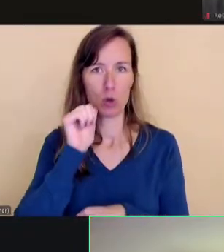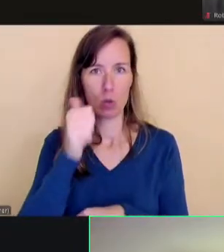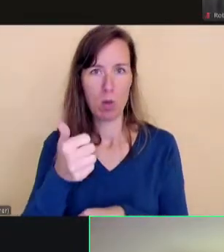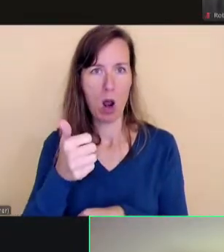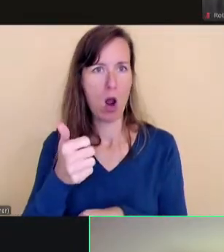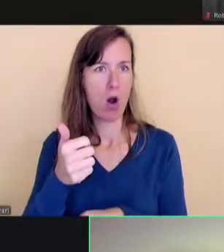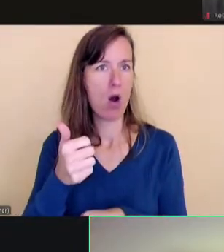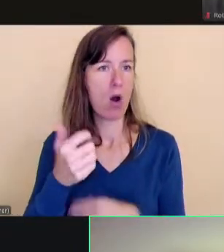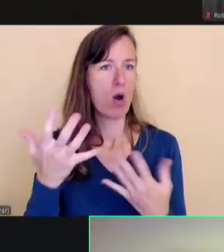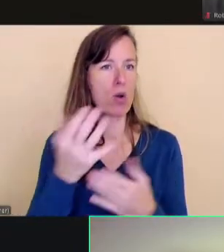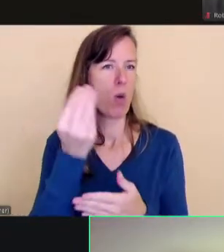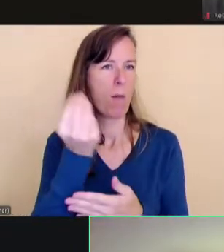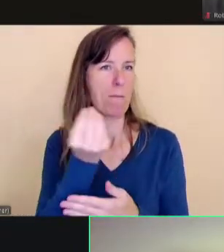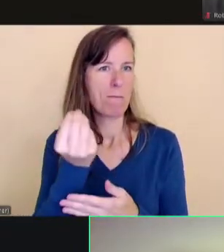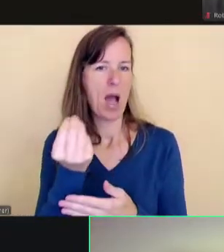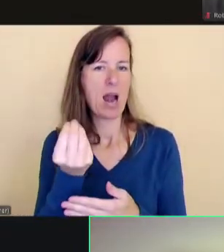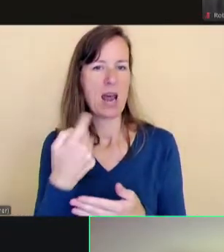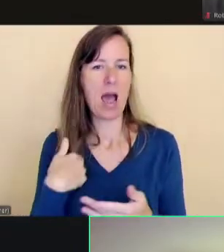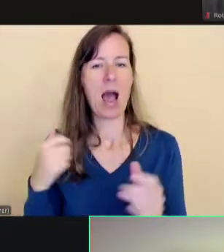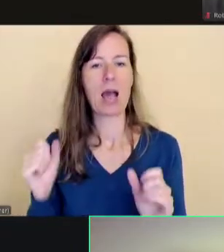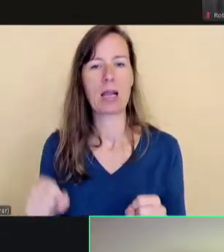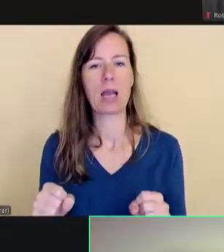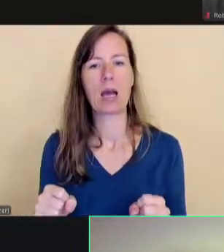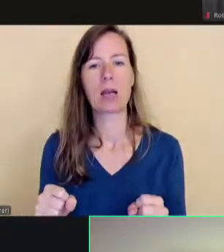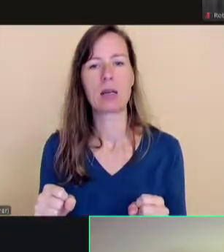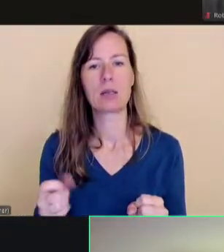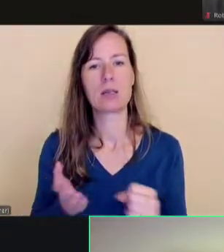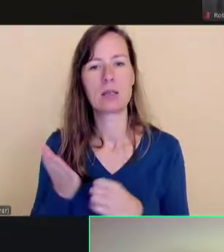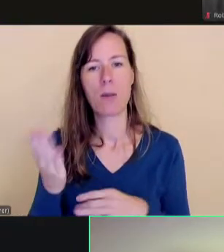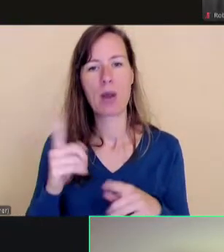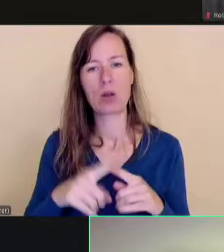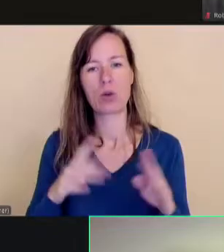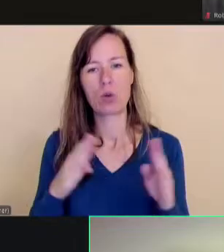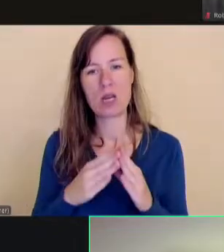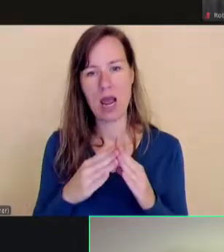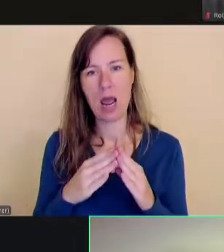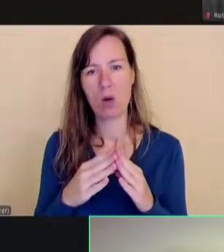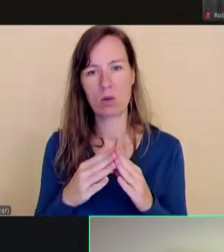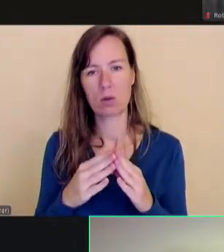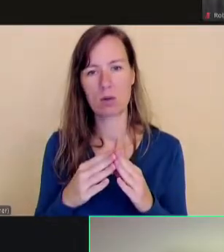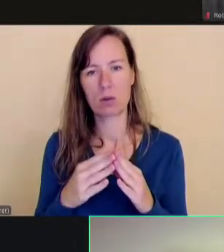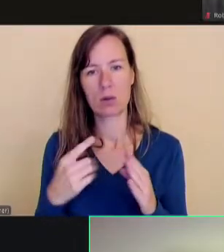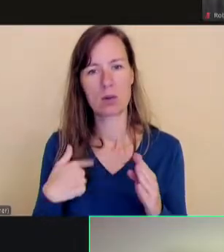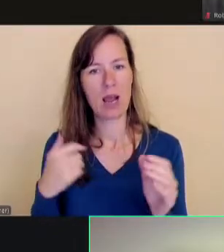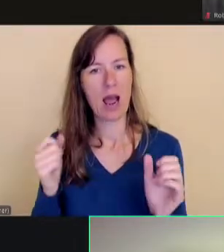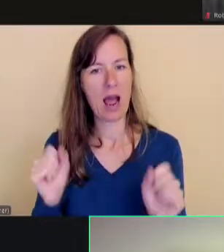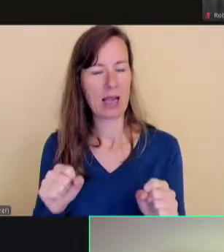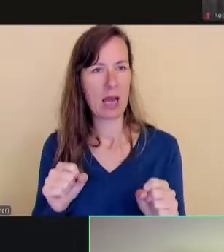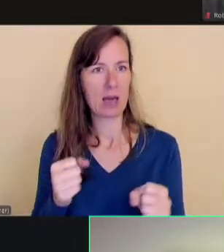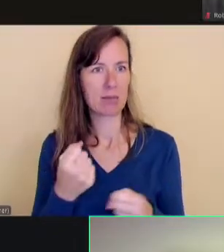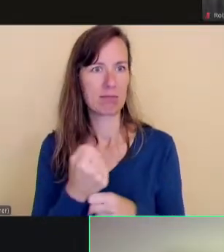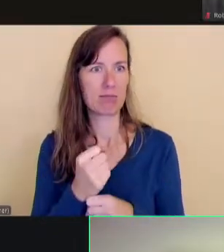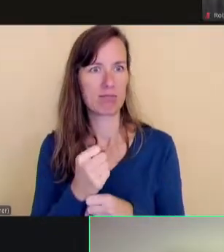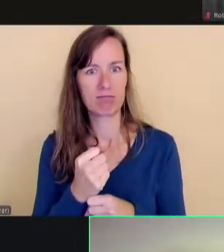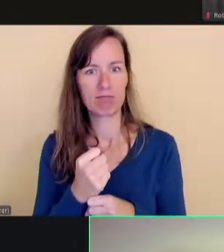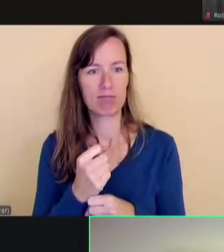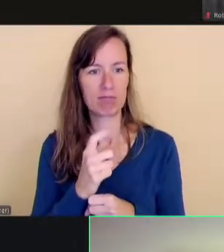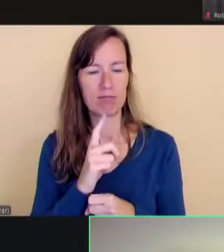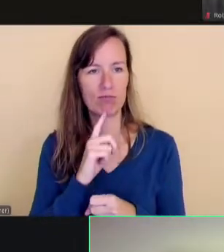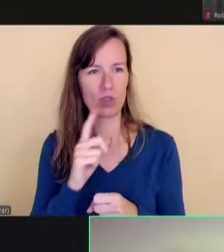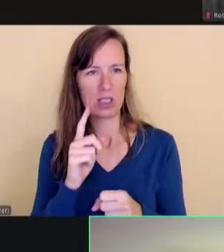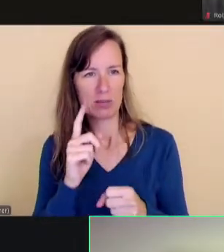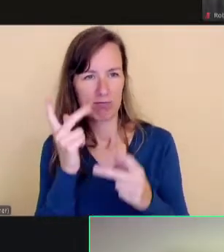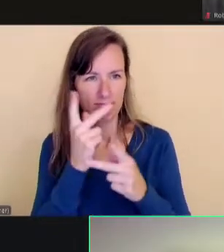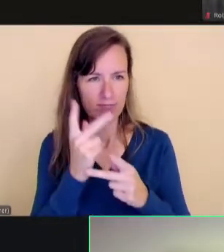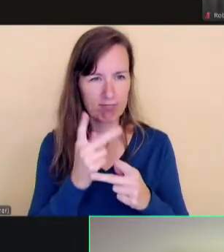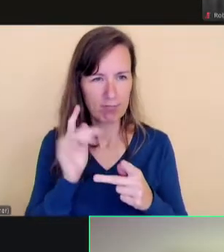Monday. I'll be able to submit it to the town. And I can nail down that expected date,